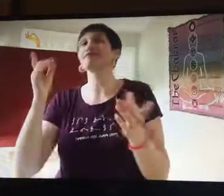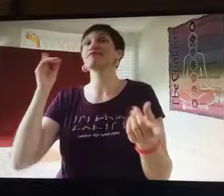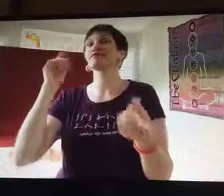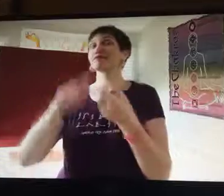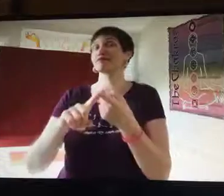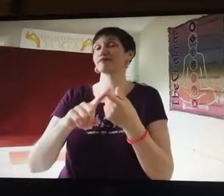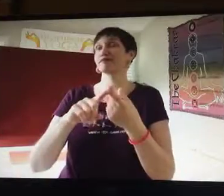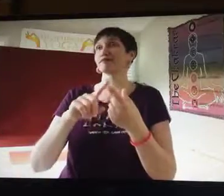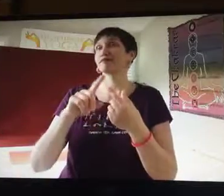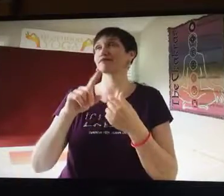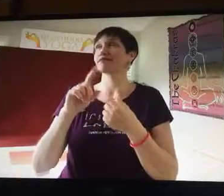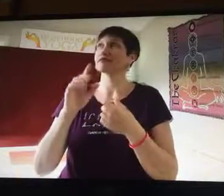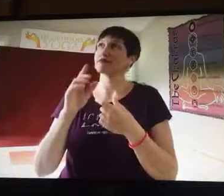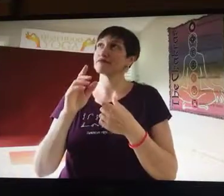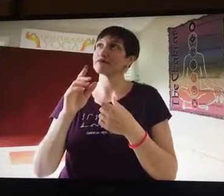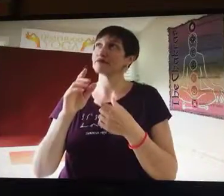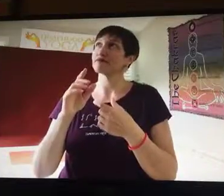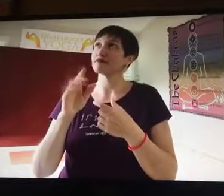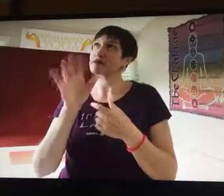Over time, to